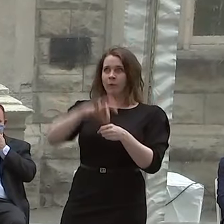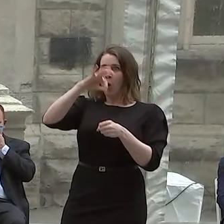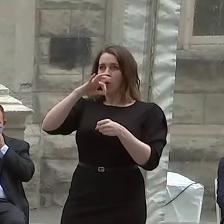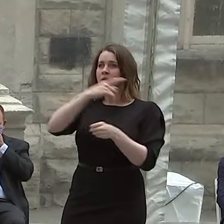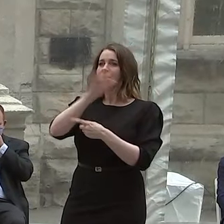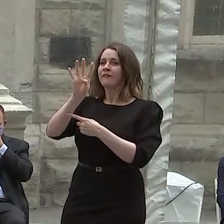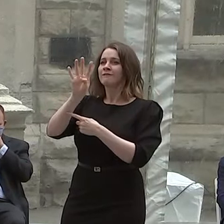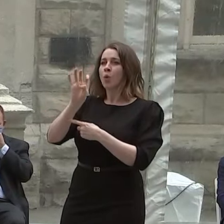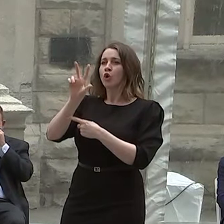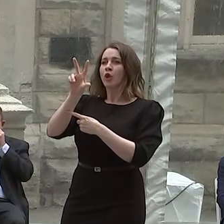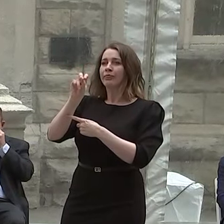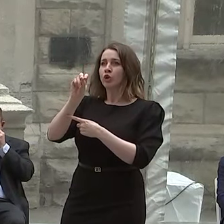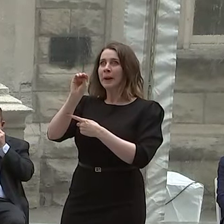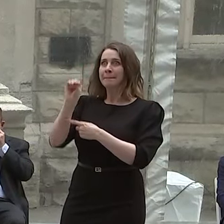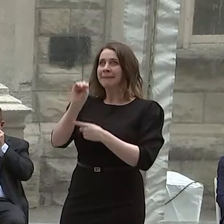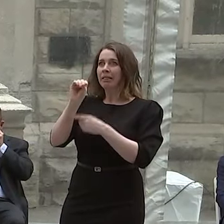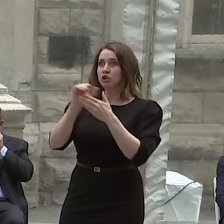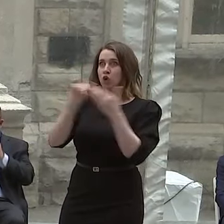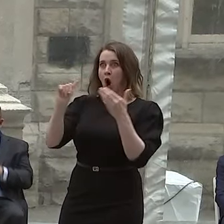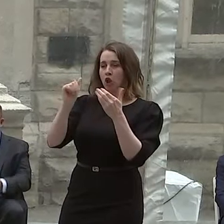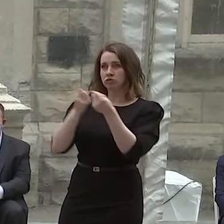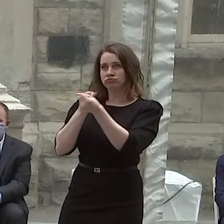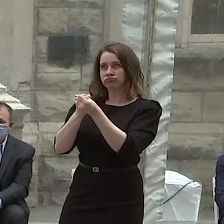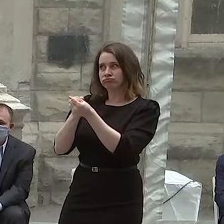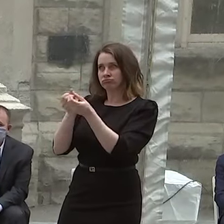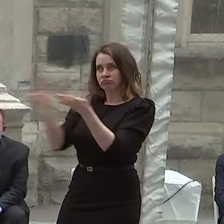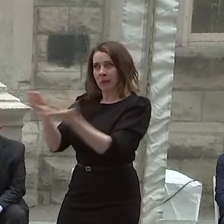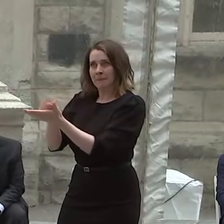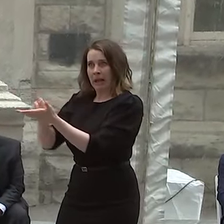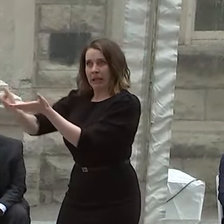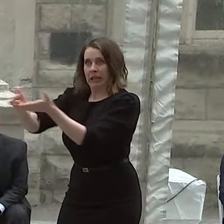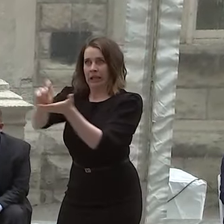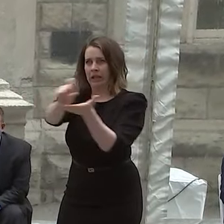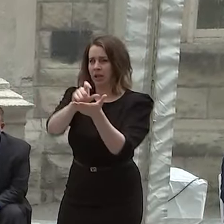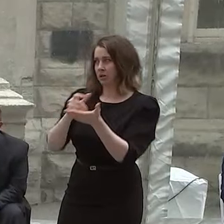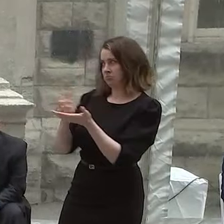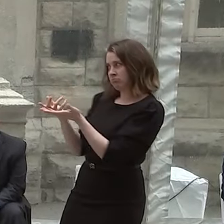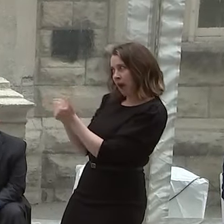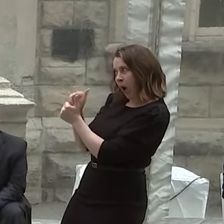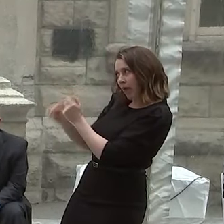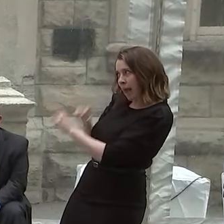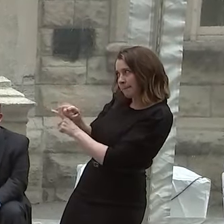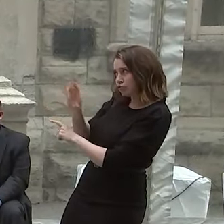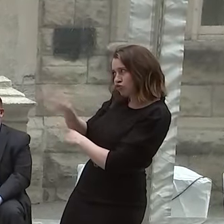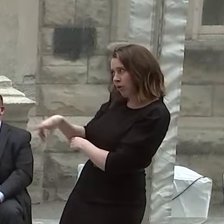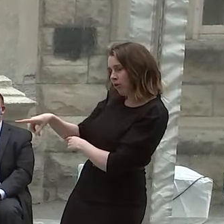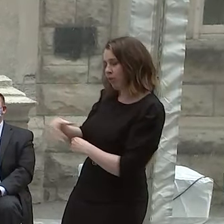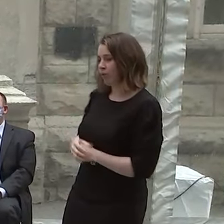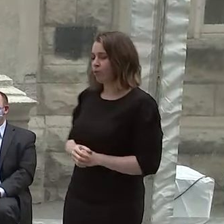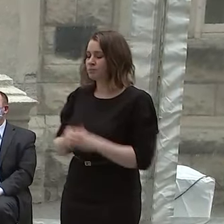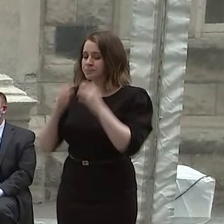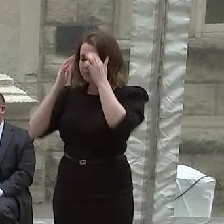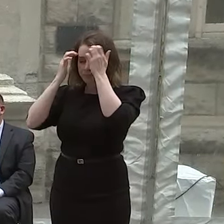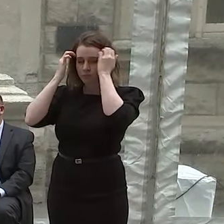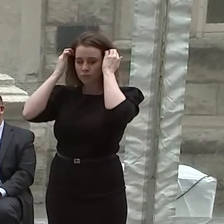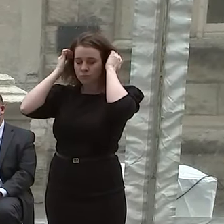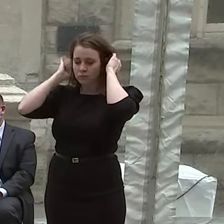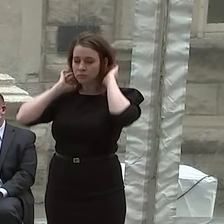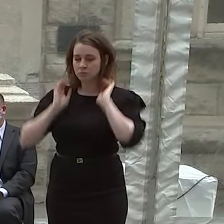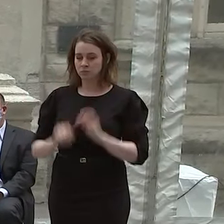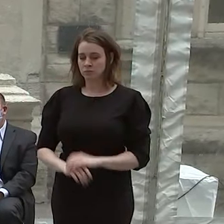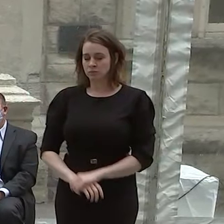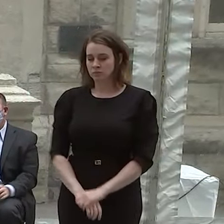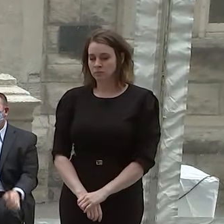that impact Chicago, if at all? Well, the pieces of it that I understand, I think the most significant pieces